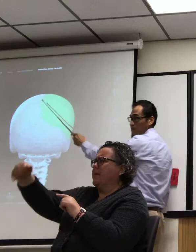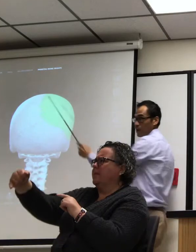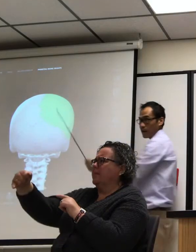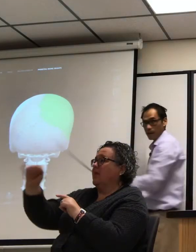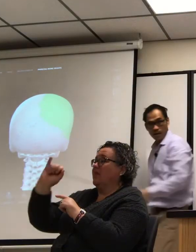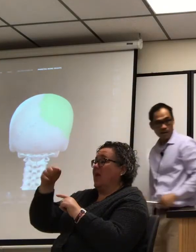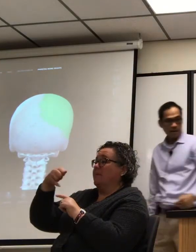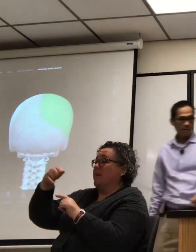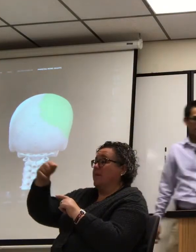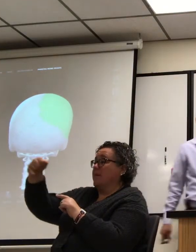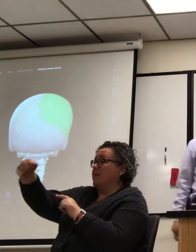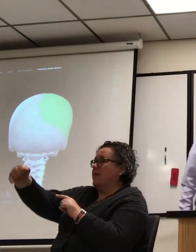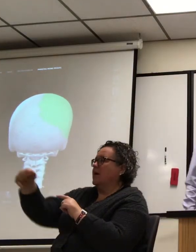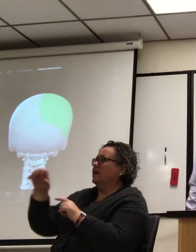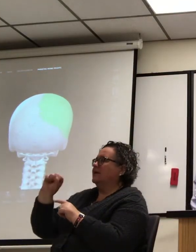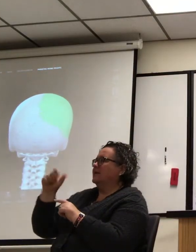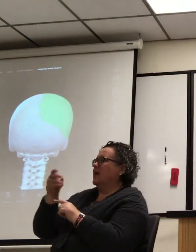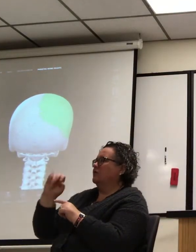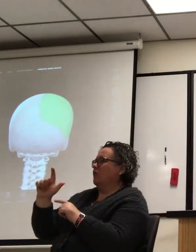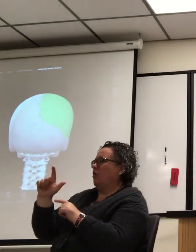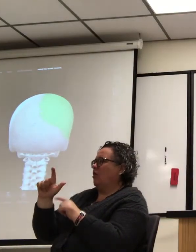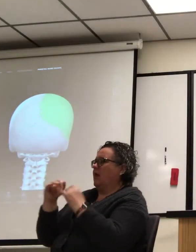Sagittal. Yeah.